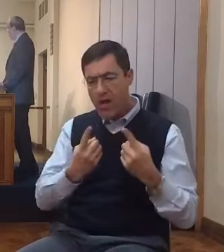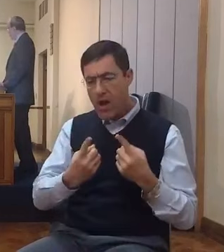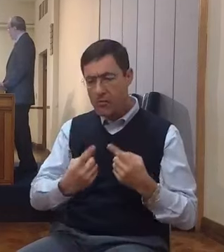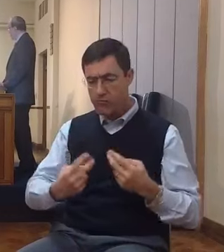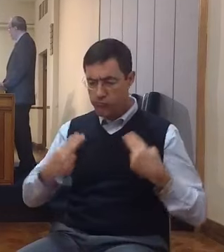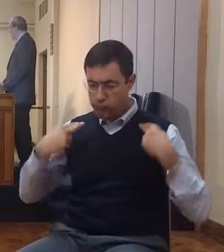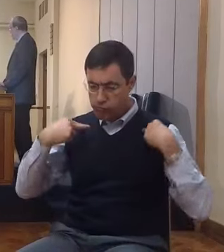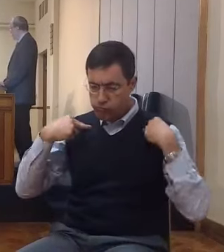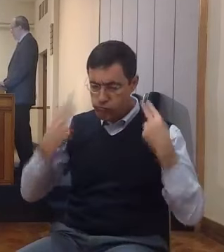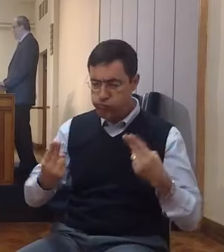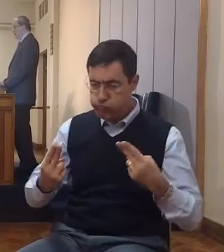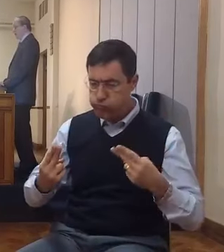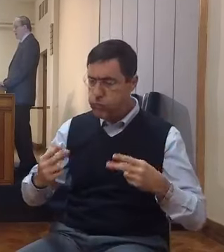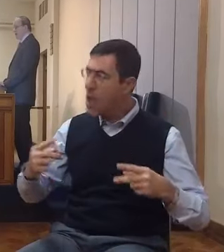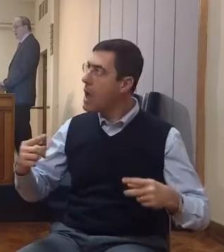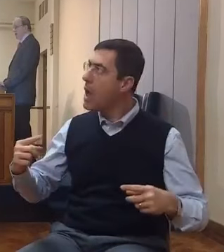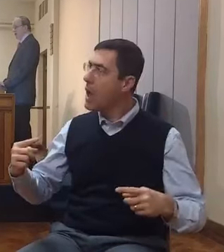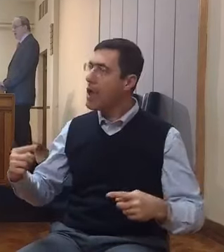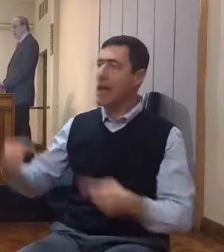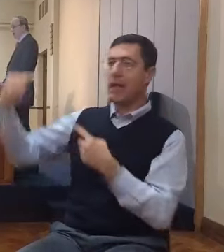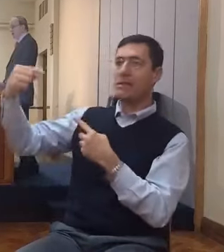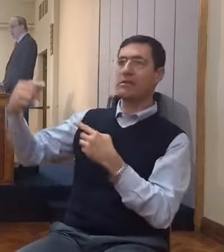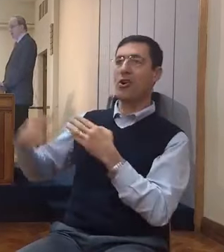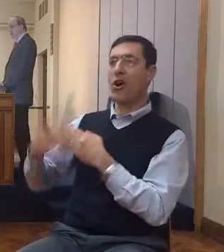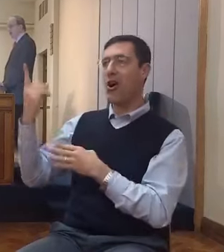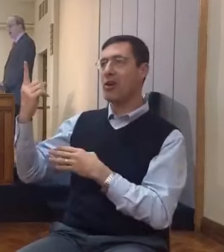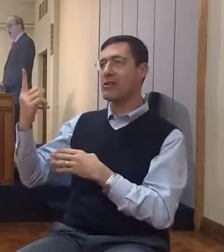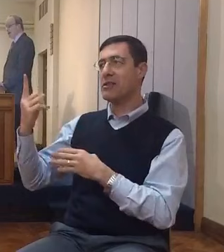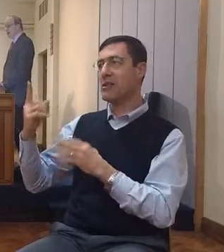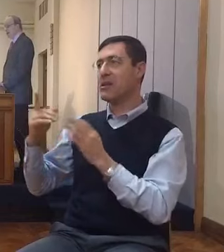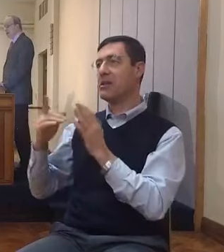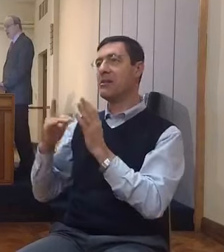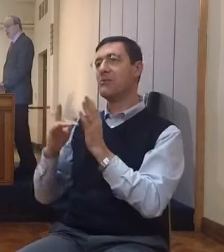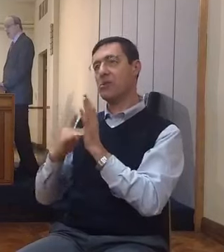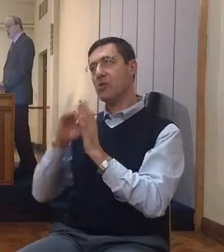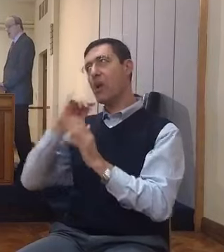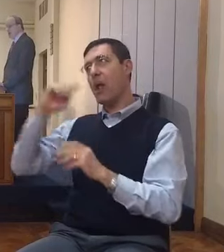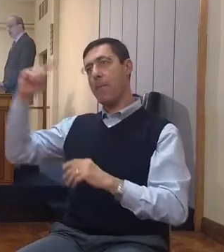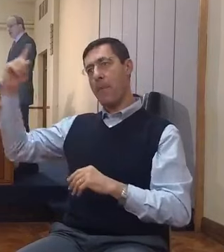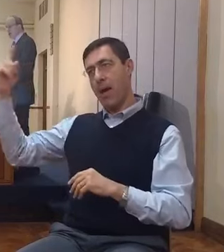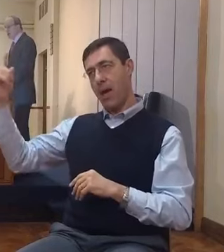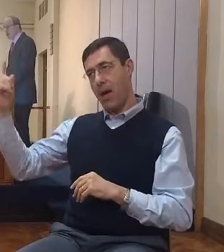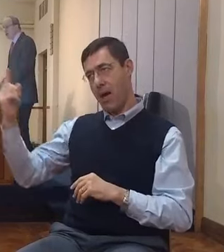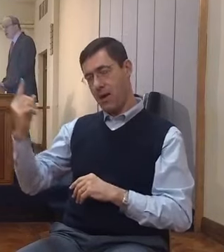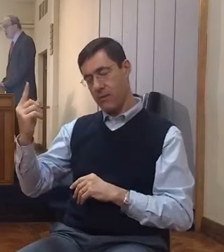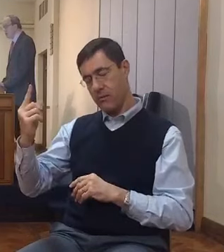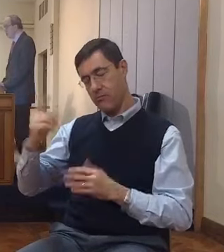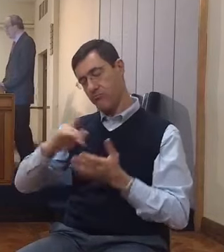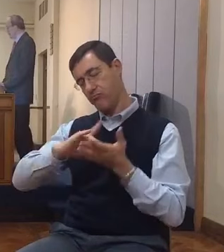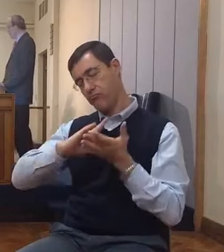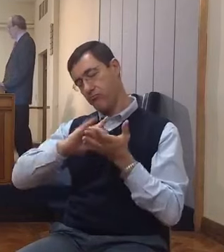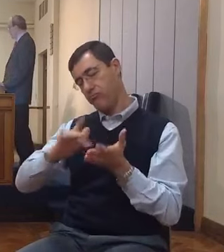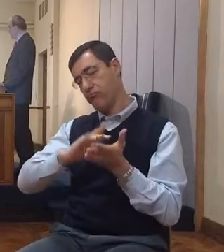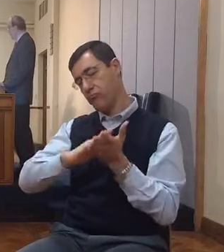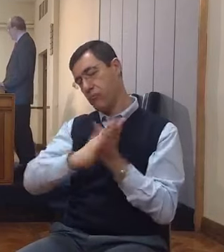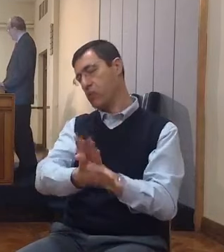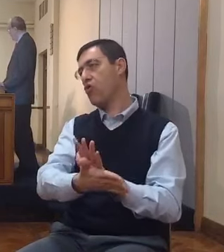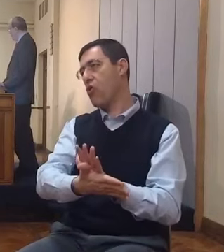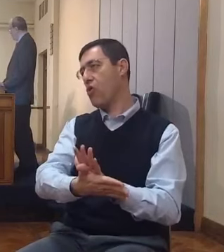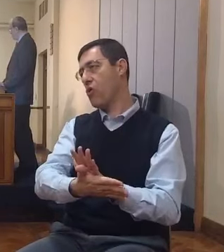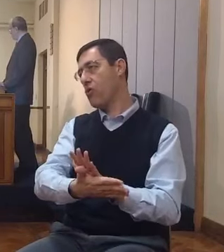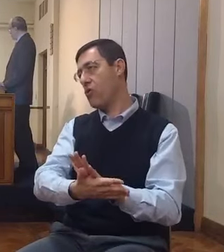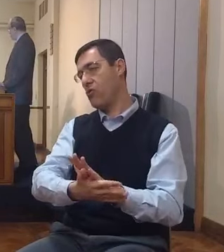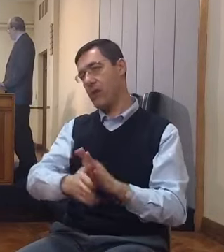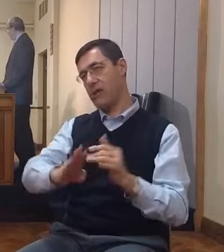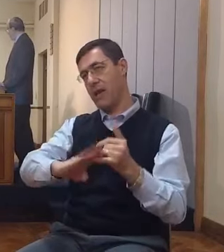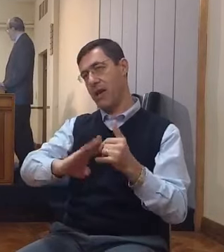not. But this man of sin, and we see him at work now, destroying the minds and the faith even